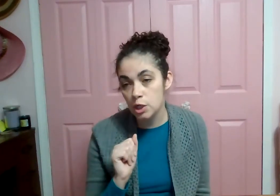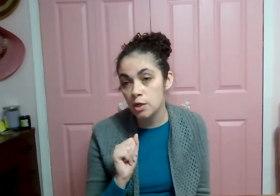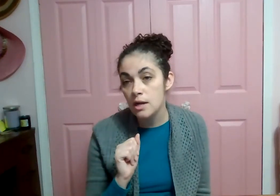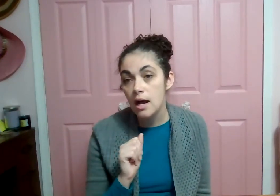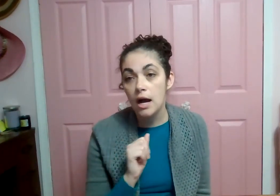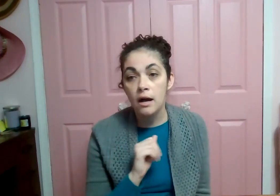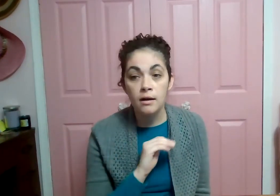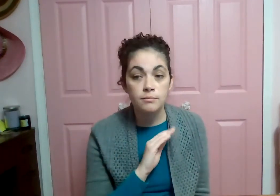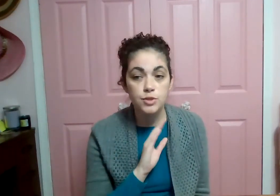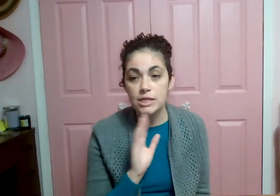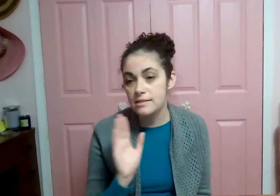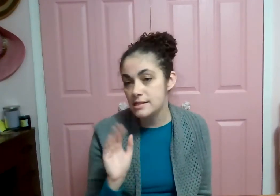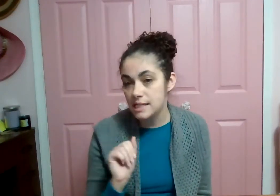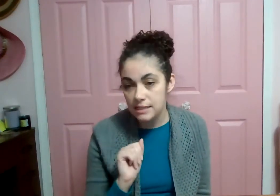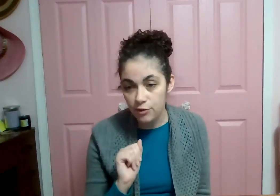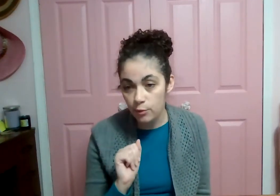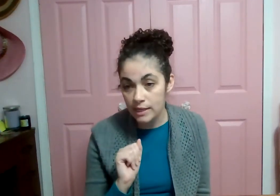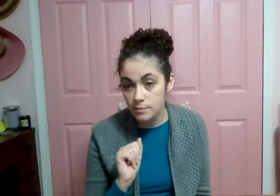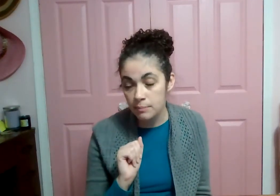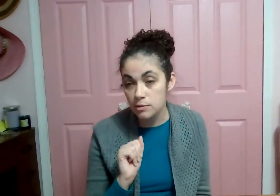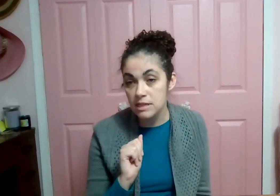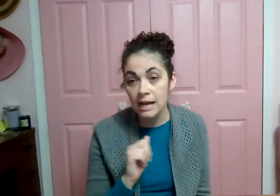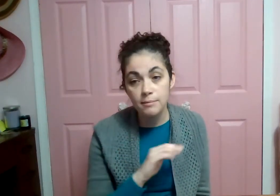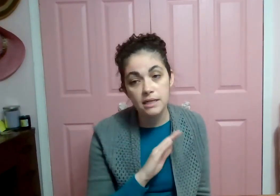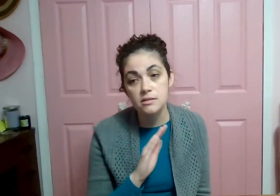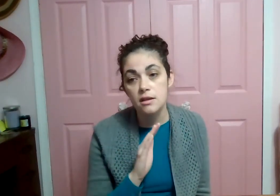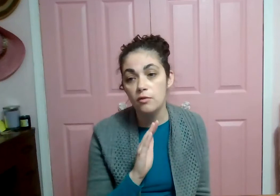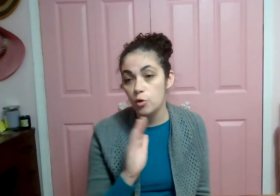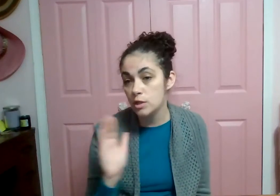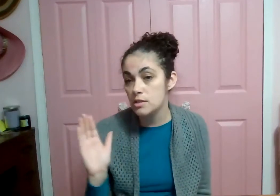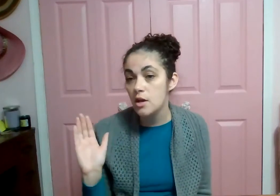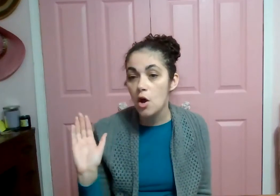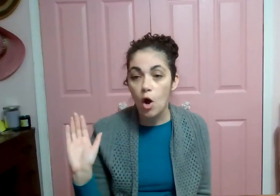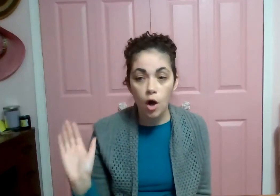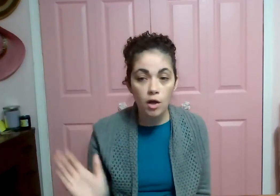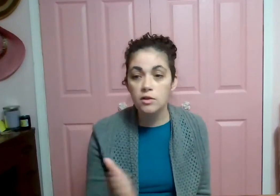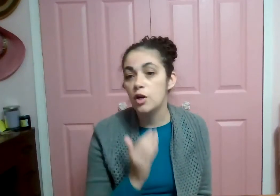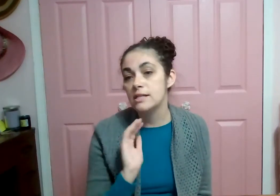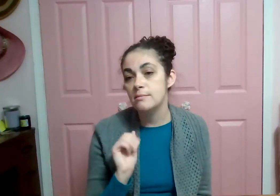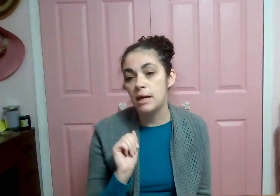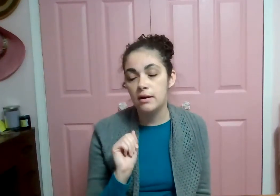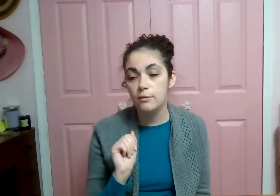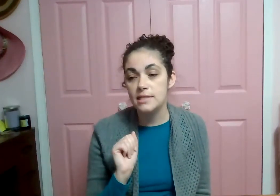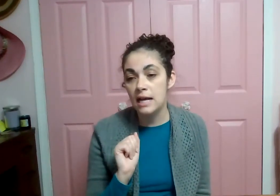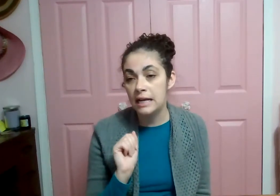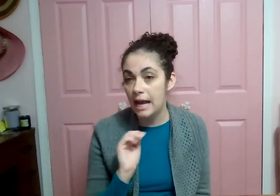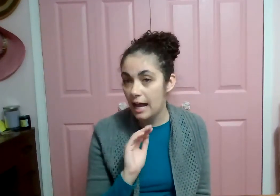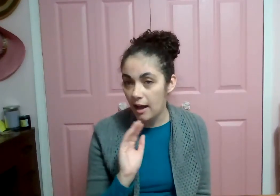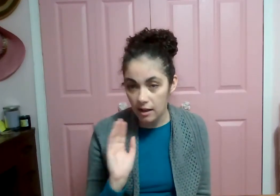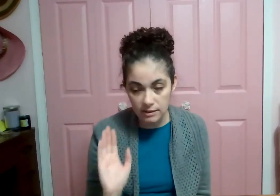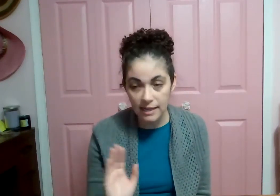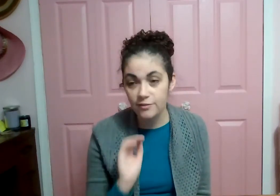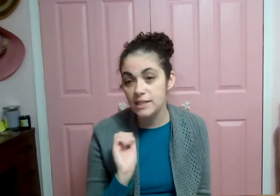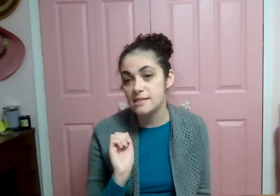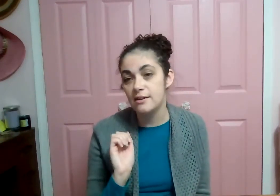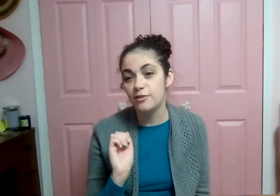exposure just to see different ways people sign, because of course, all across America, we sign a lot of things